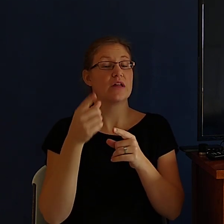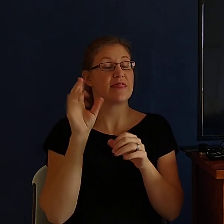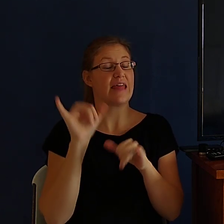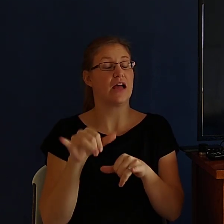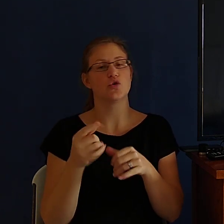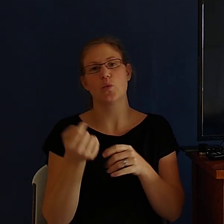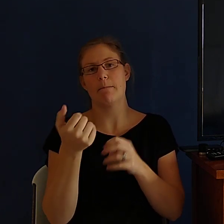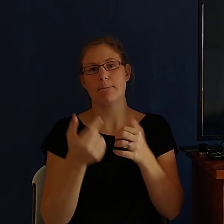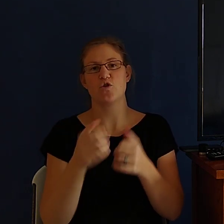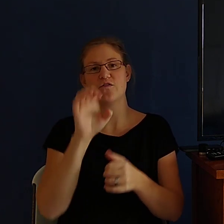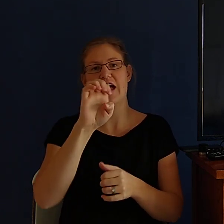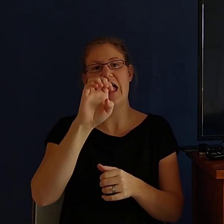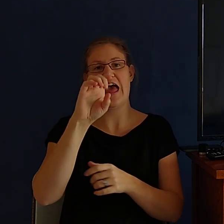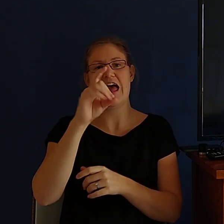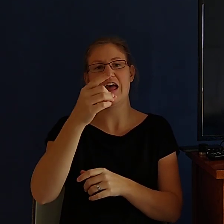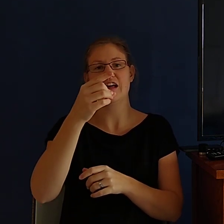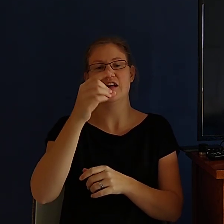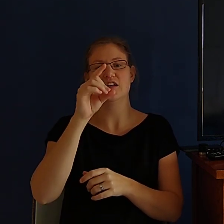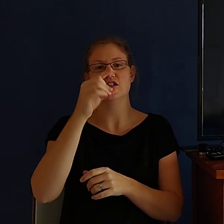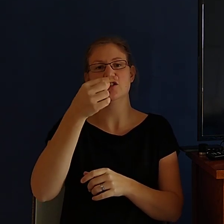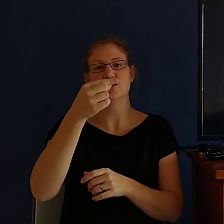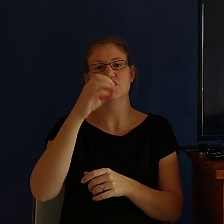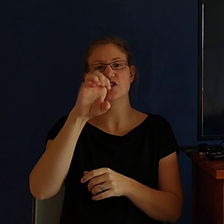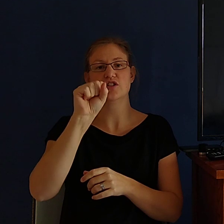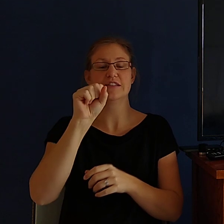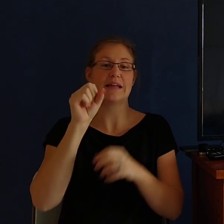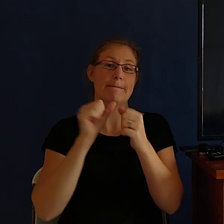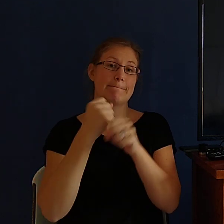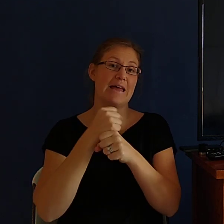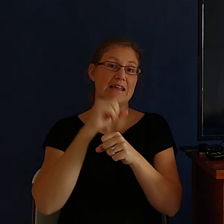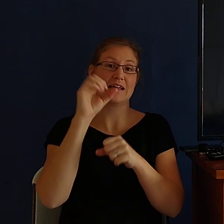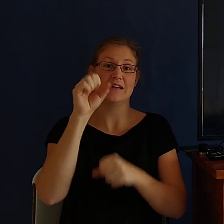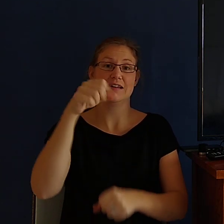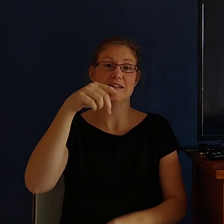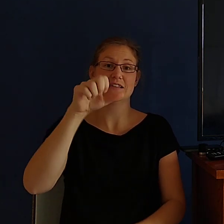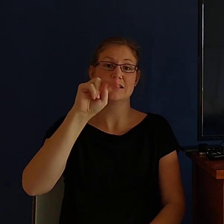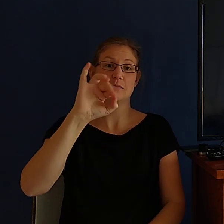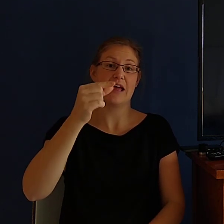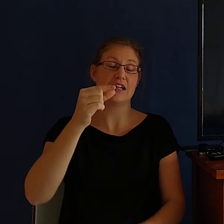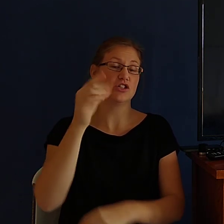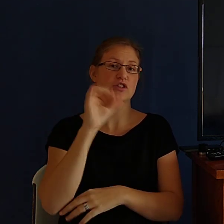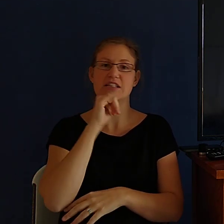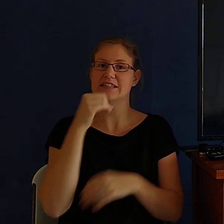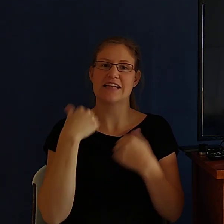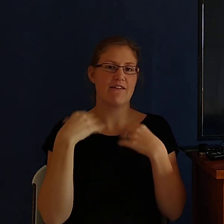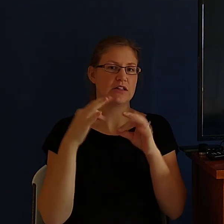and constructing the spanning tree that doesn't have a simple circuit.